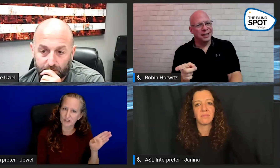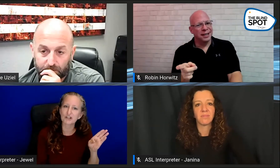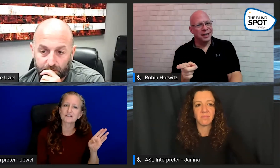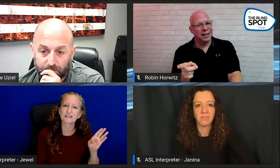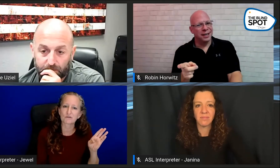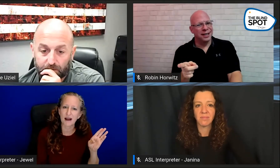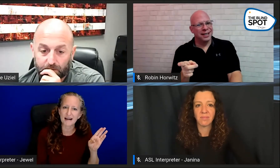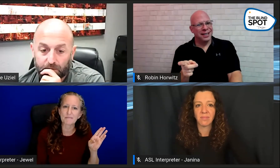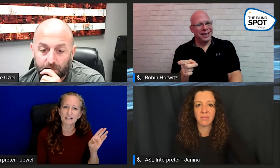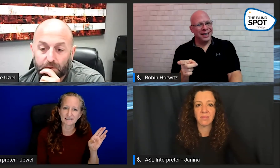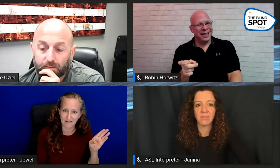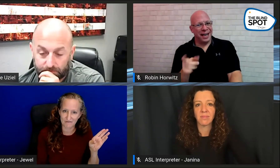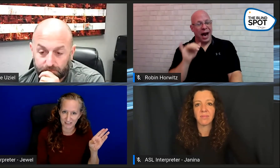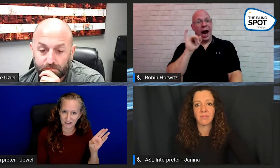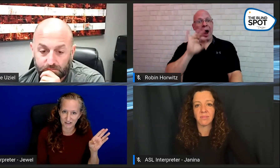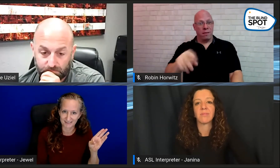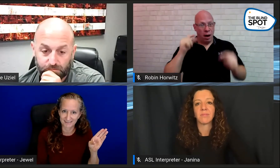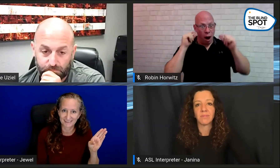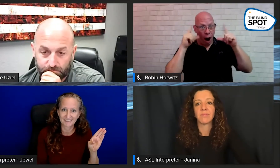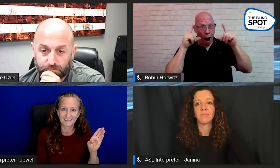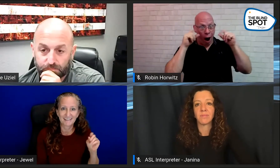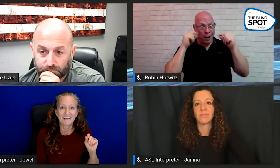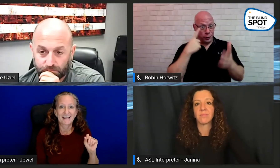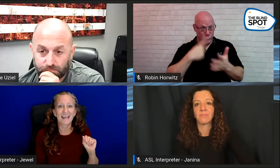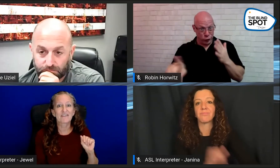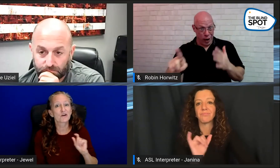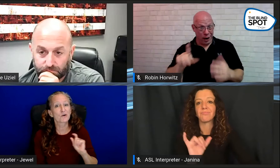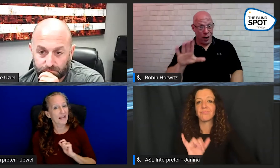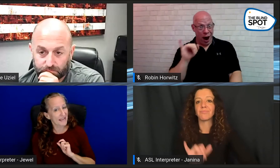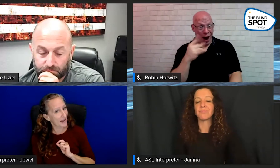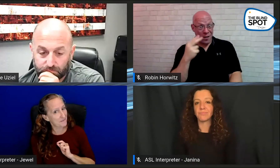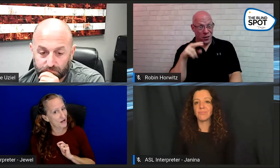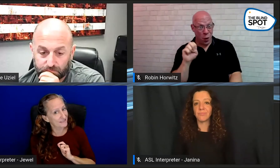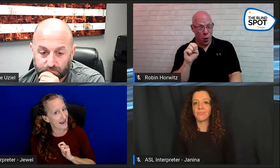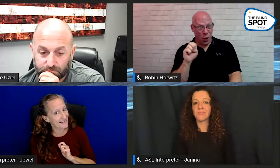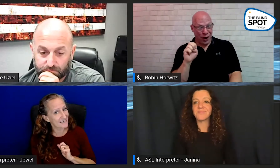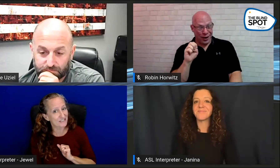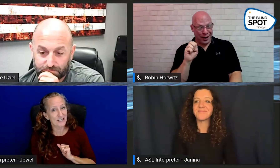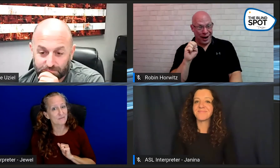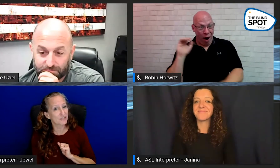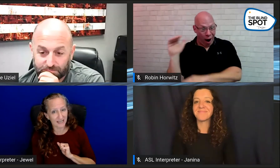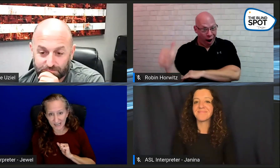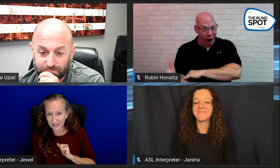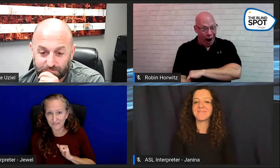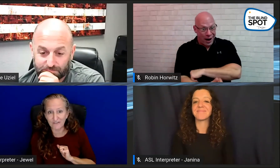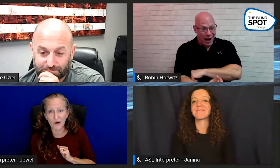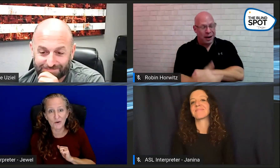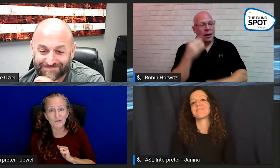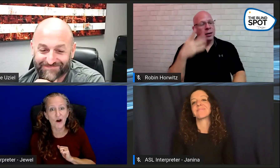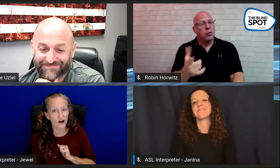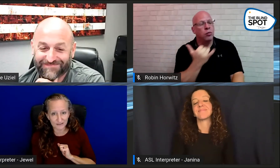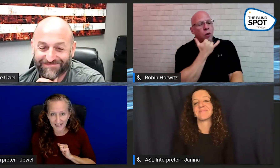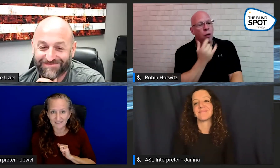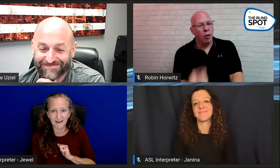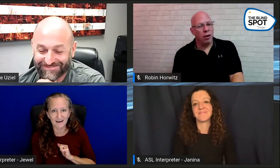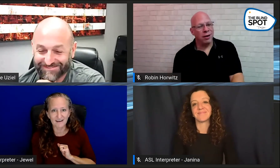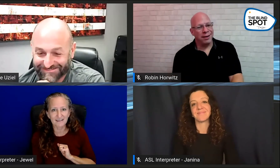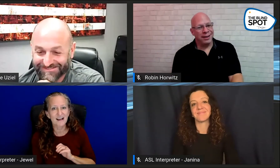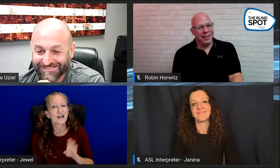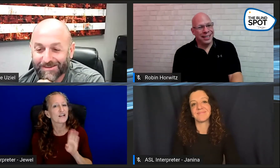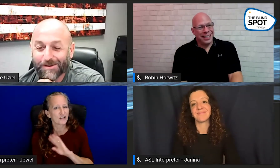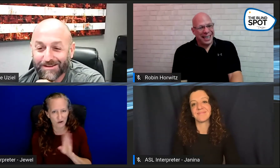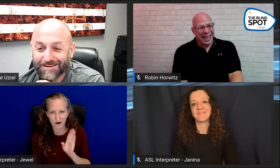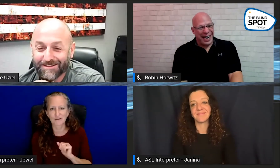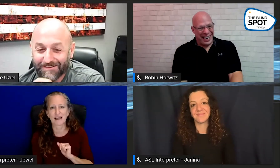then you're using the right amount of leverage. Mm-hmm. If you're waking up all night and you keep checking your phone all night